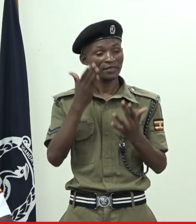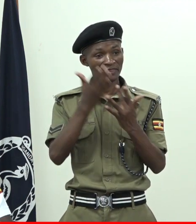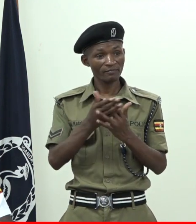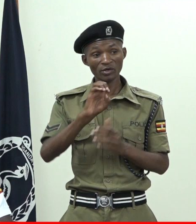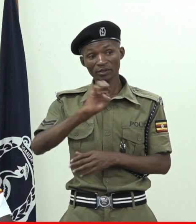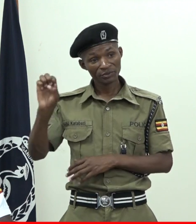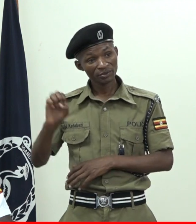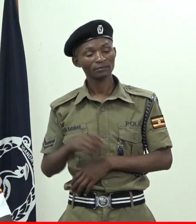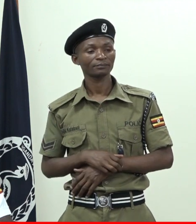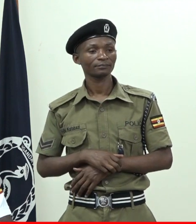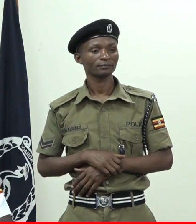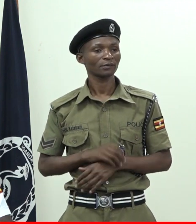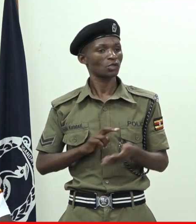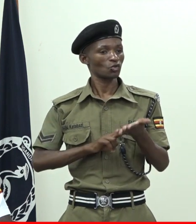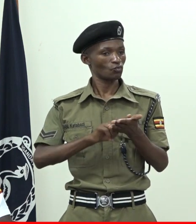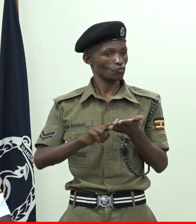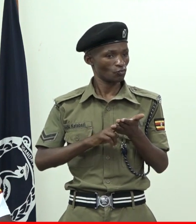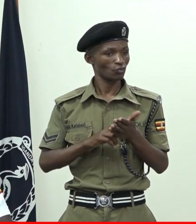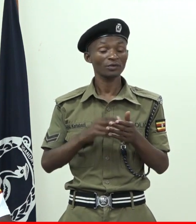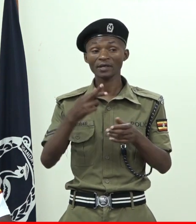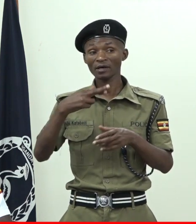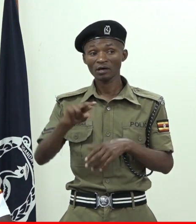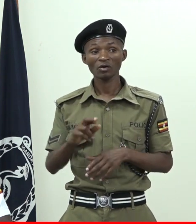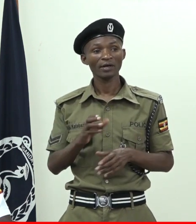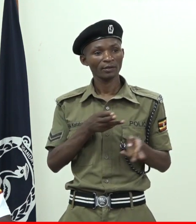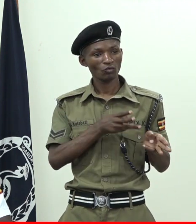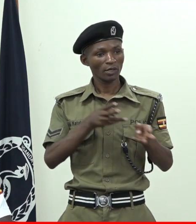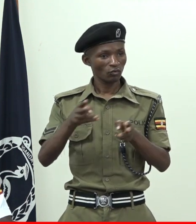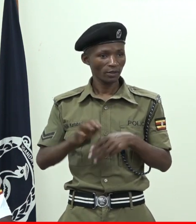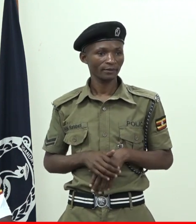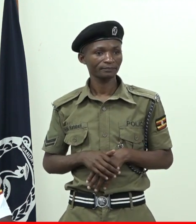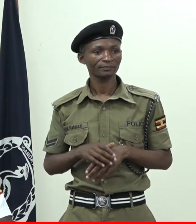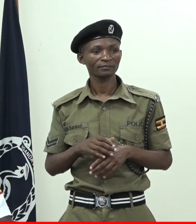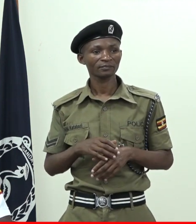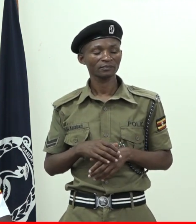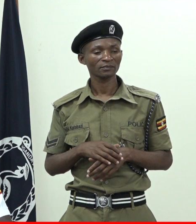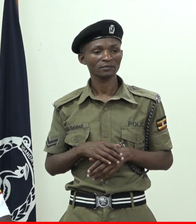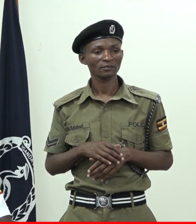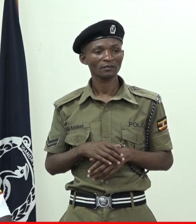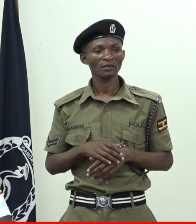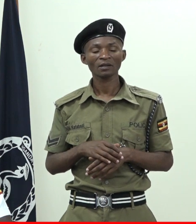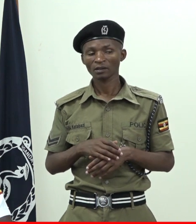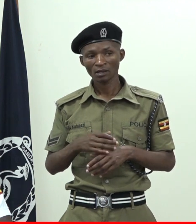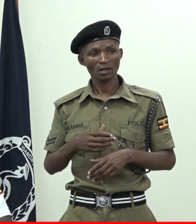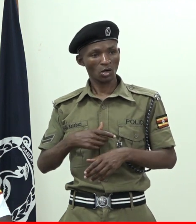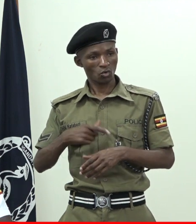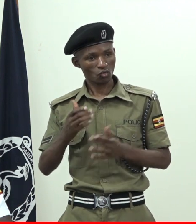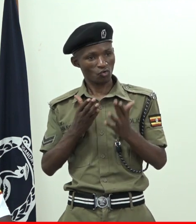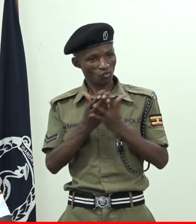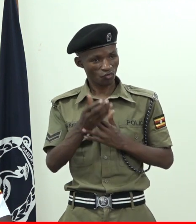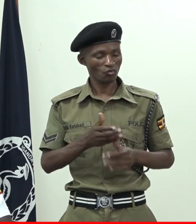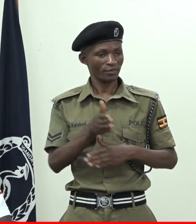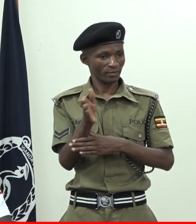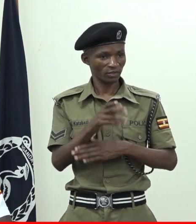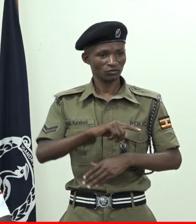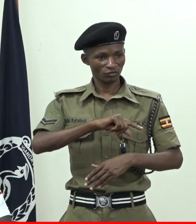that use the proper channels, go through the Ministry of Gender, Labor and Social